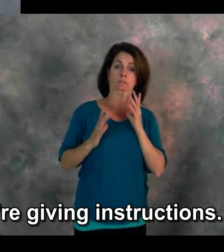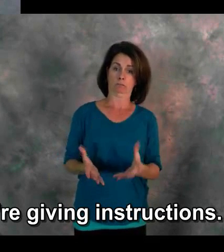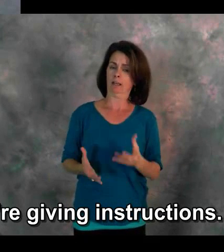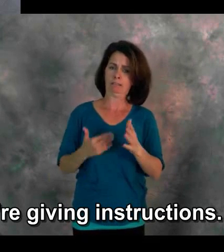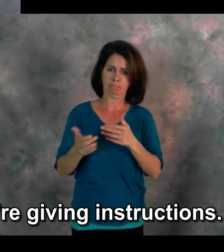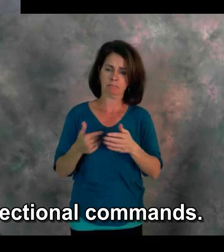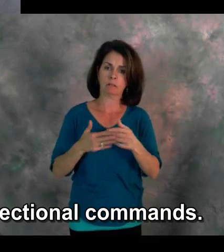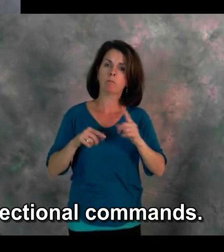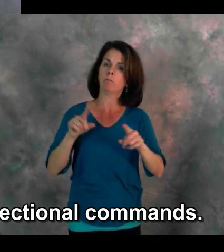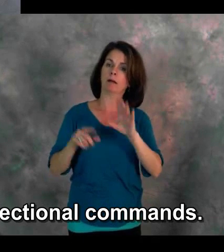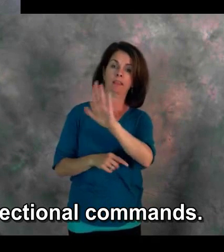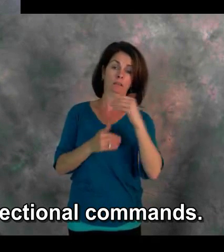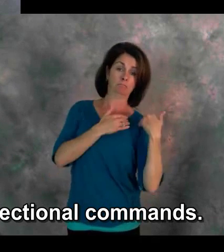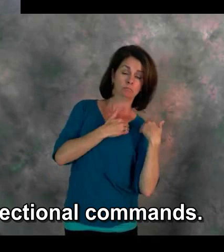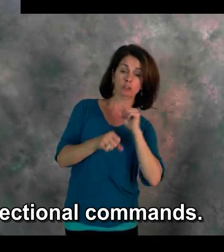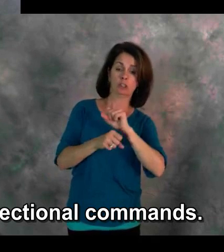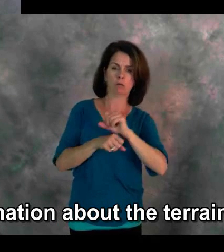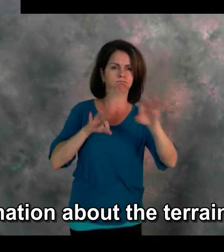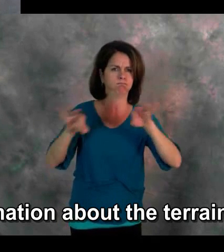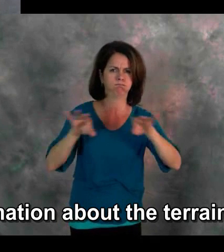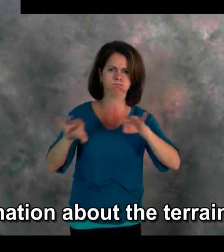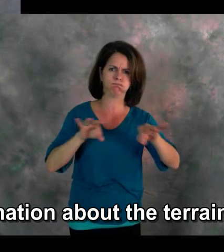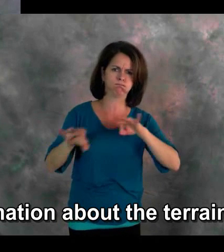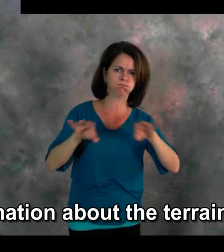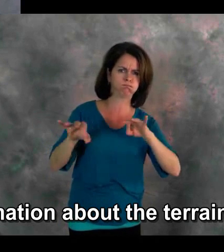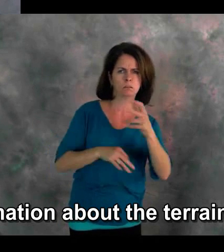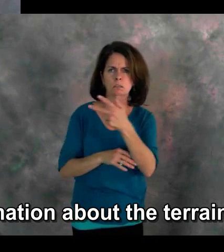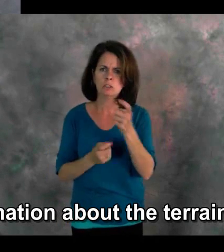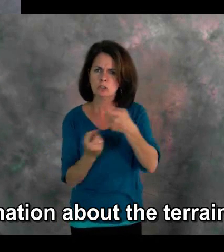giving you instructions. They're giving you directional commands, they're giving you